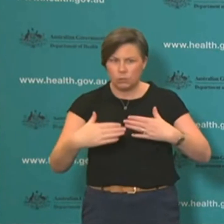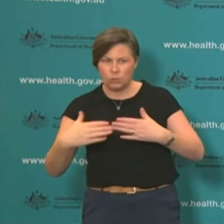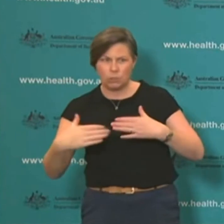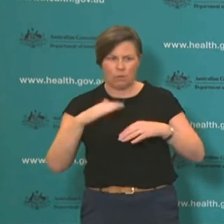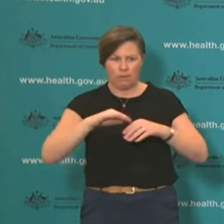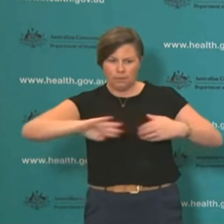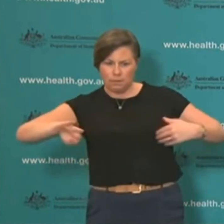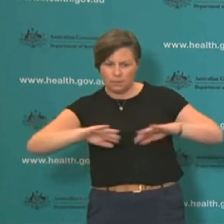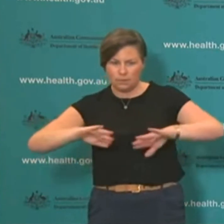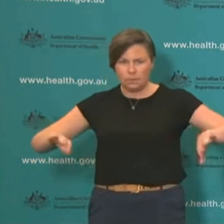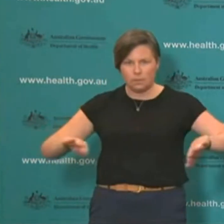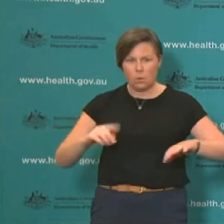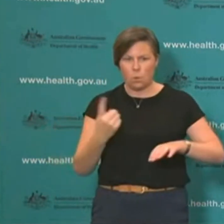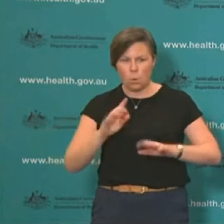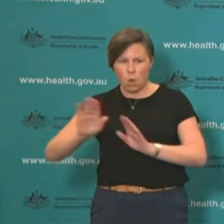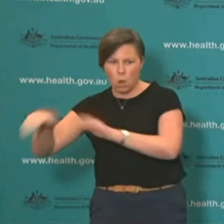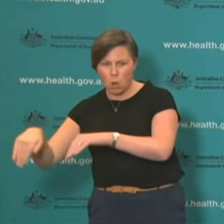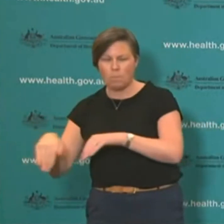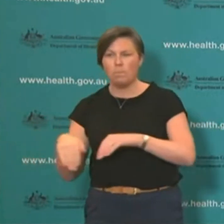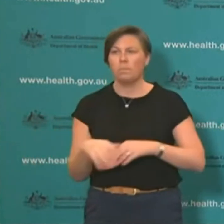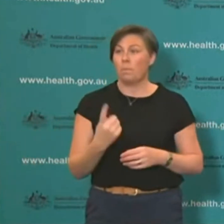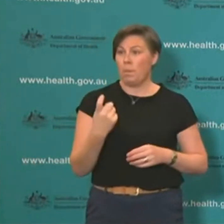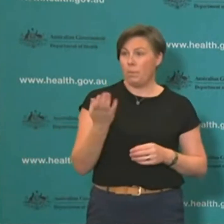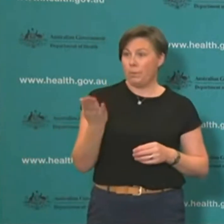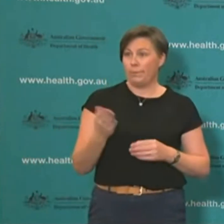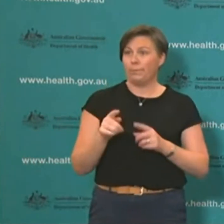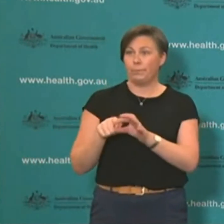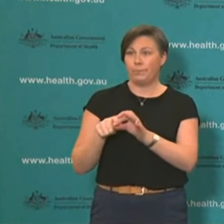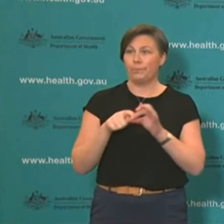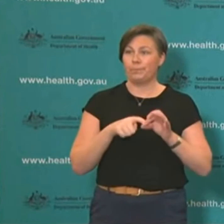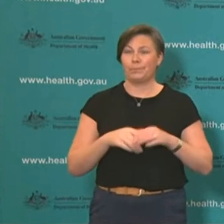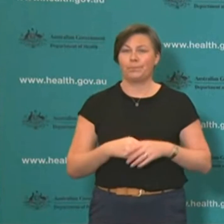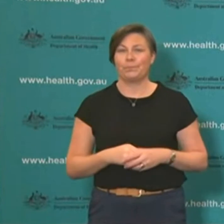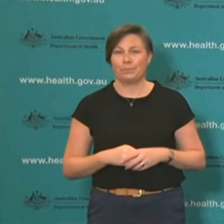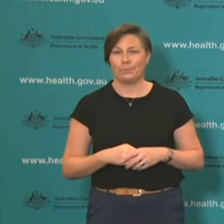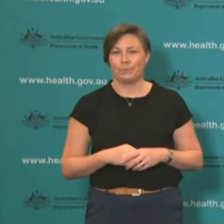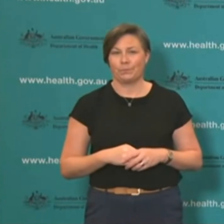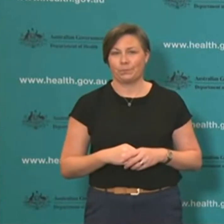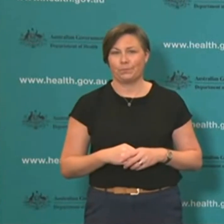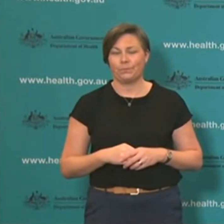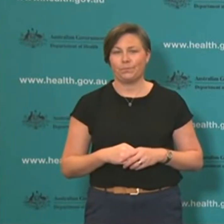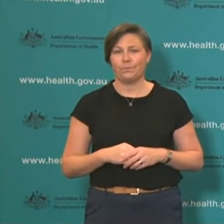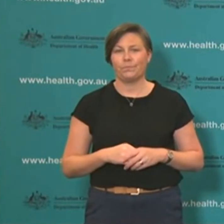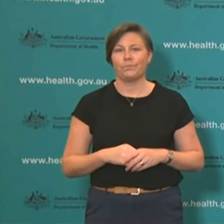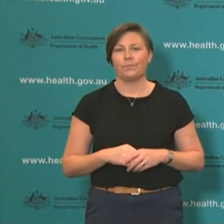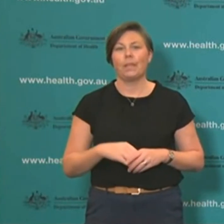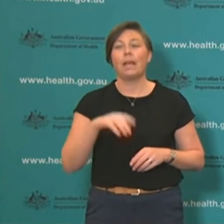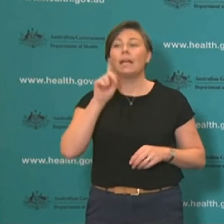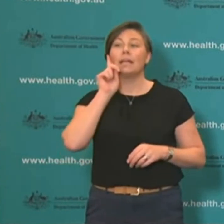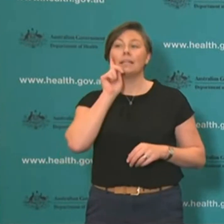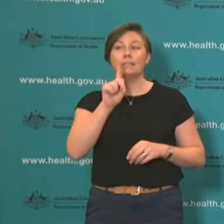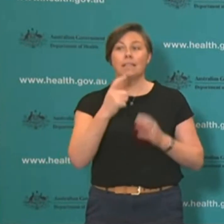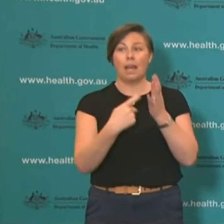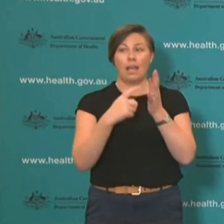furlough in Victoria at the moment. One from Claire, and then I've got to go to the phone. Dr. Coatsworth, thank you. Yesterday, the Royal Commission heard that